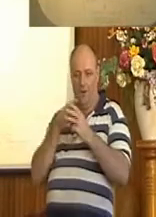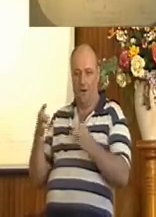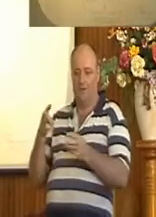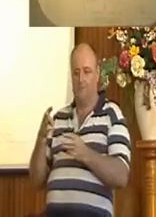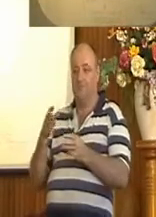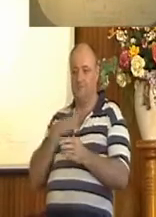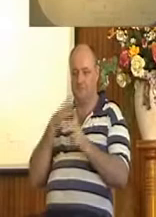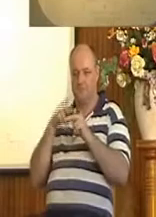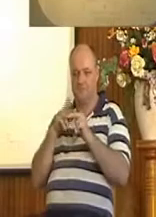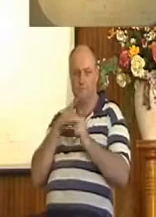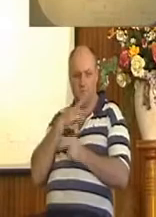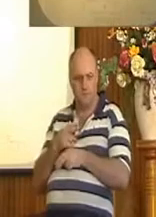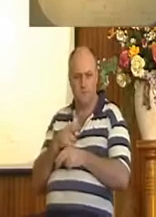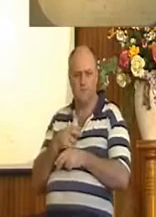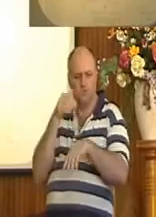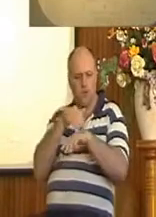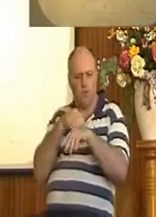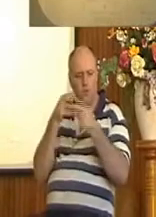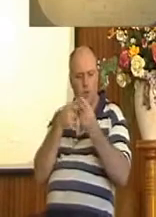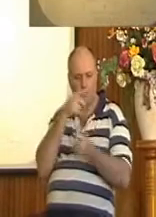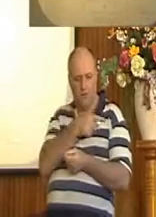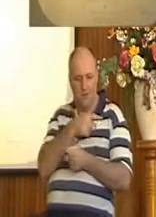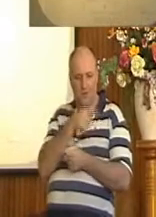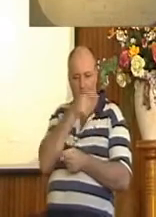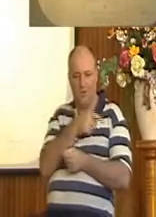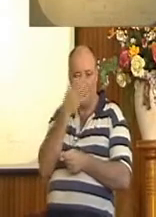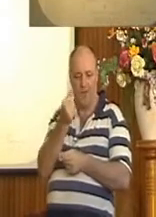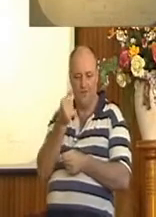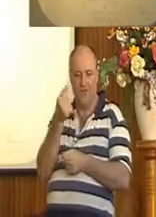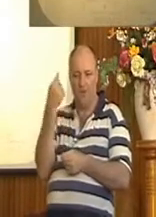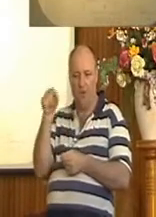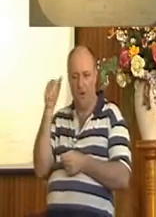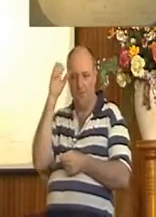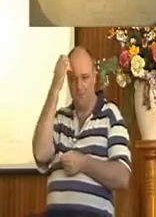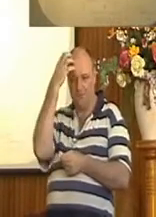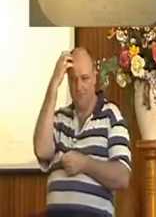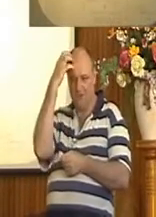say to me when I was little, the trouble with you is you've got no nous.